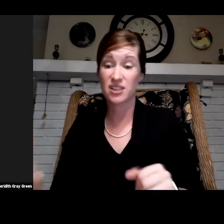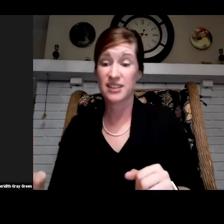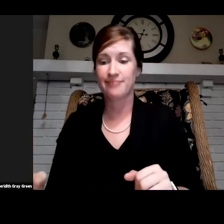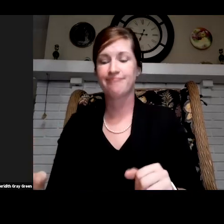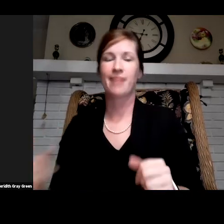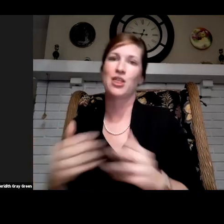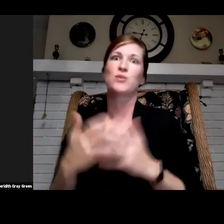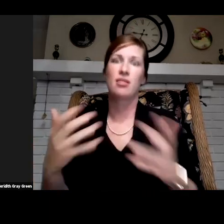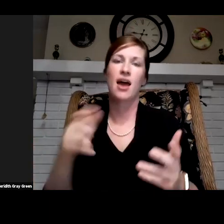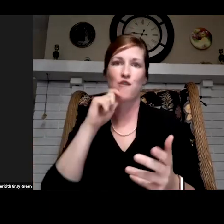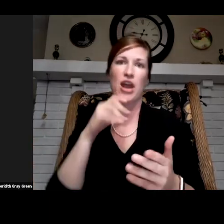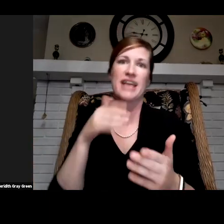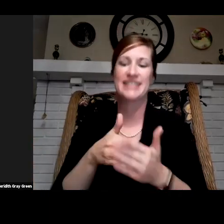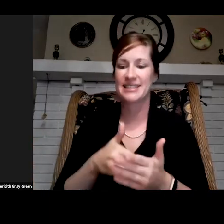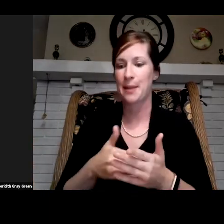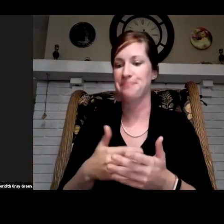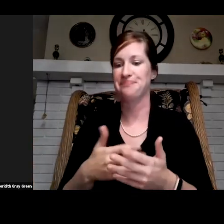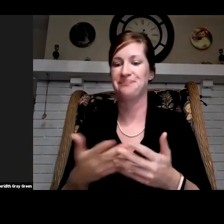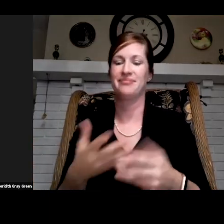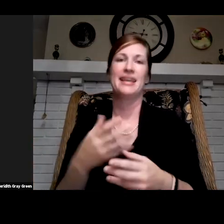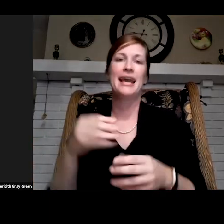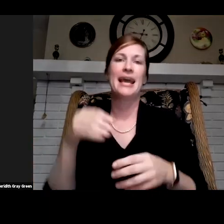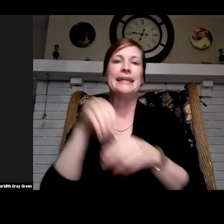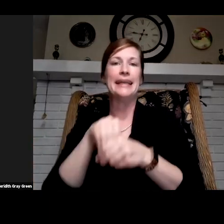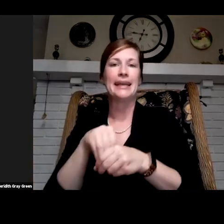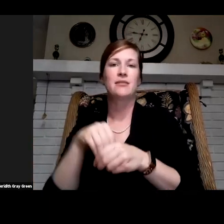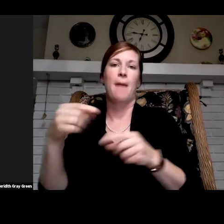and that's what it was related to. And